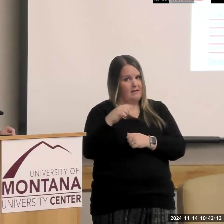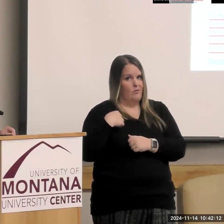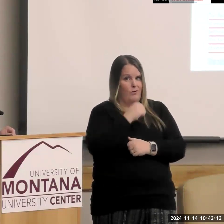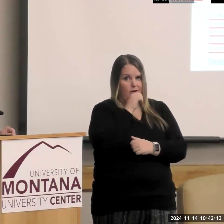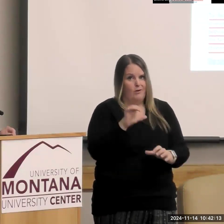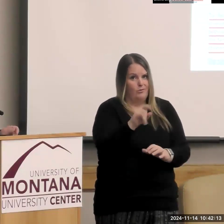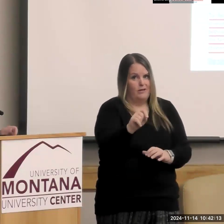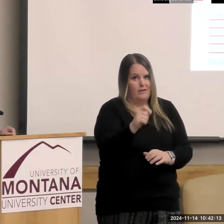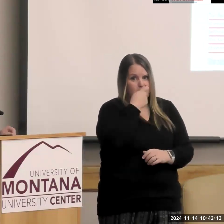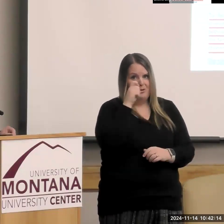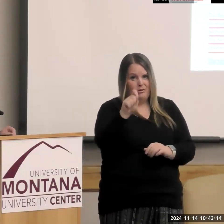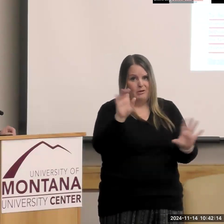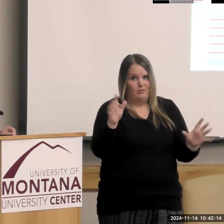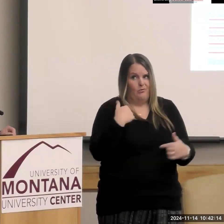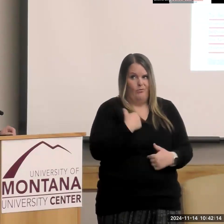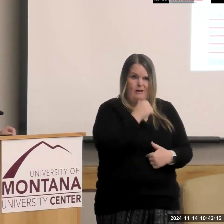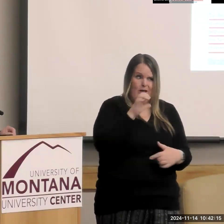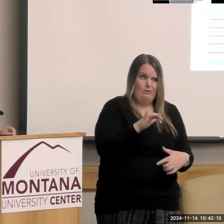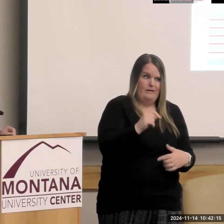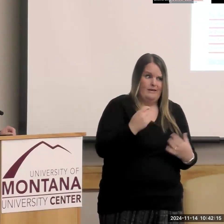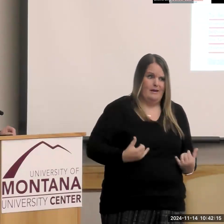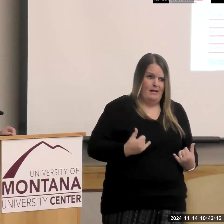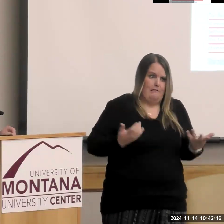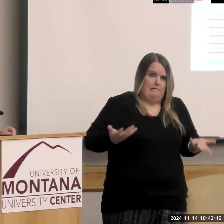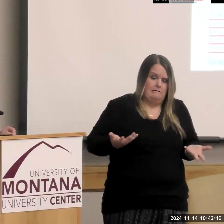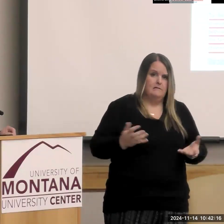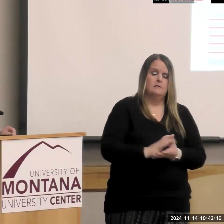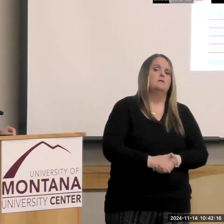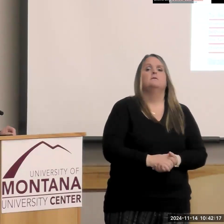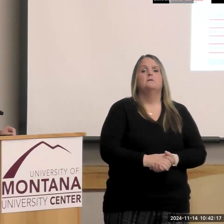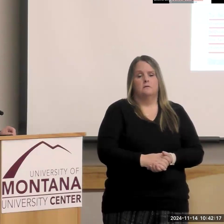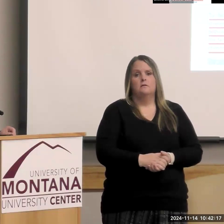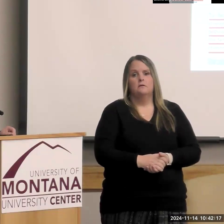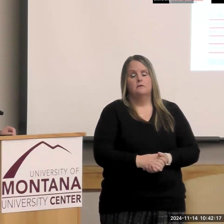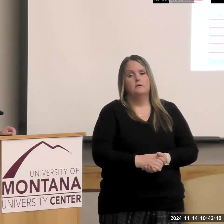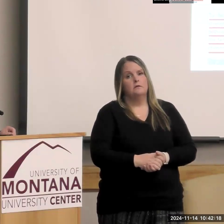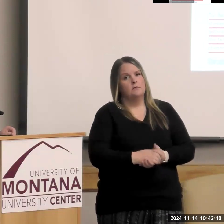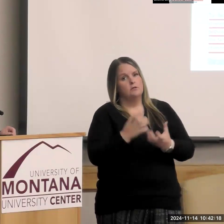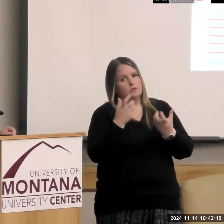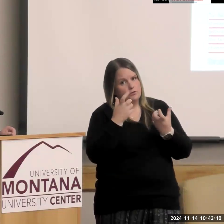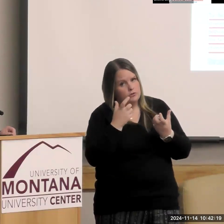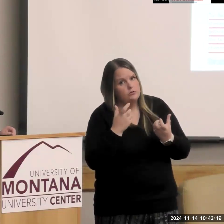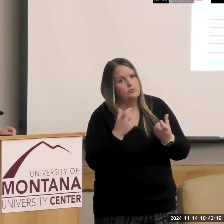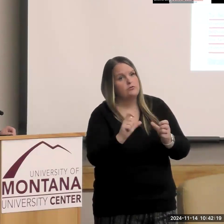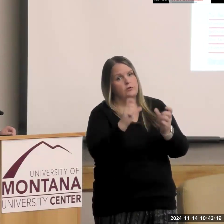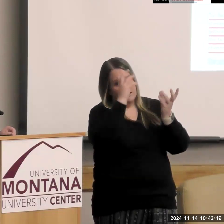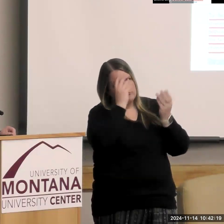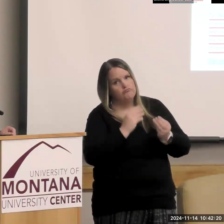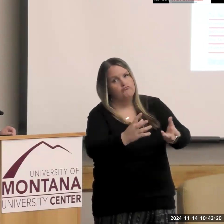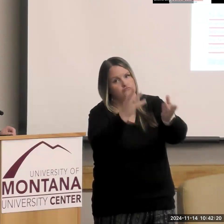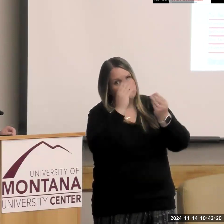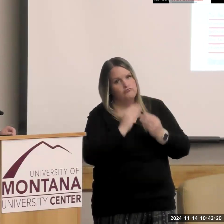that's where we are. We're not doing it. And again, to facilitate bidirectional flow of information,